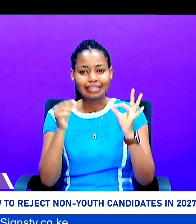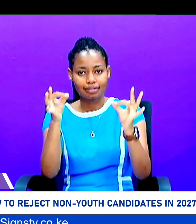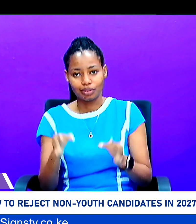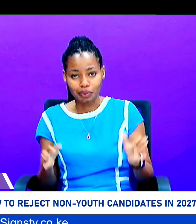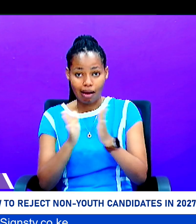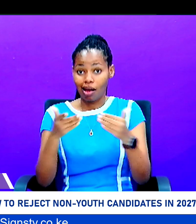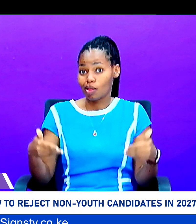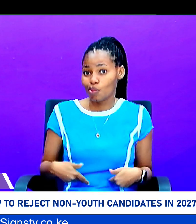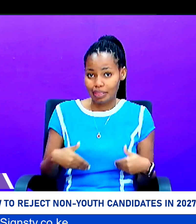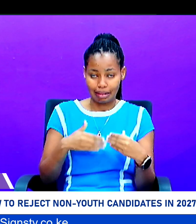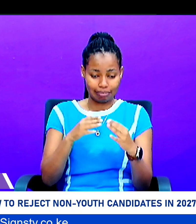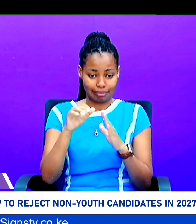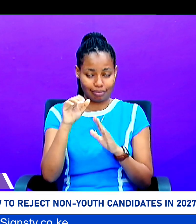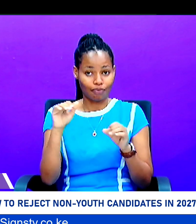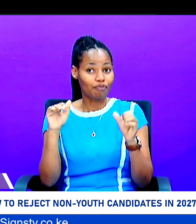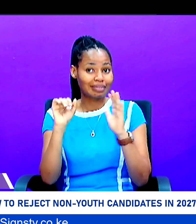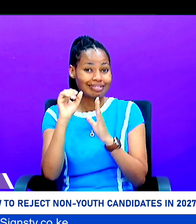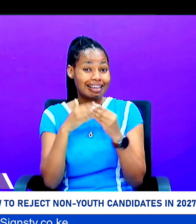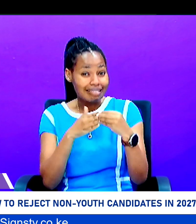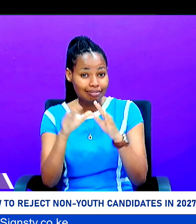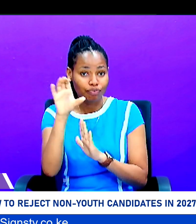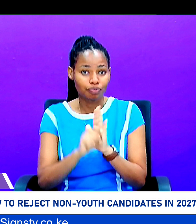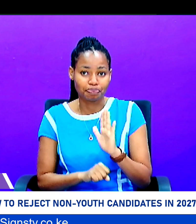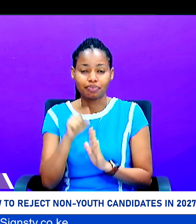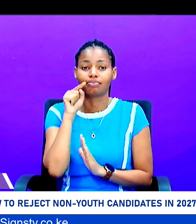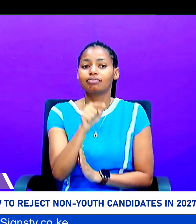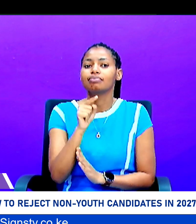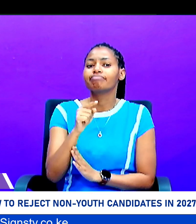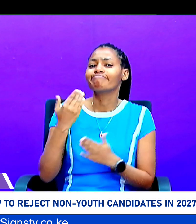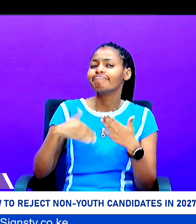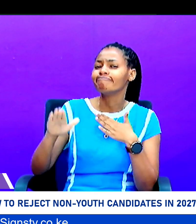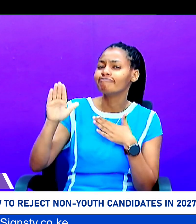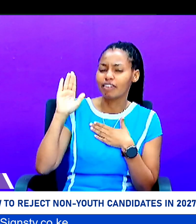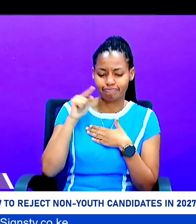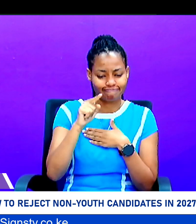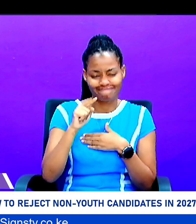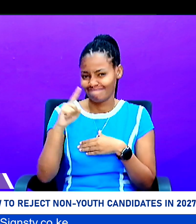The group called for transparent, accountable, and youthful leadership,